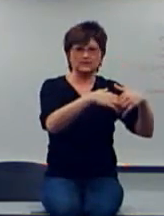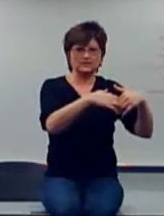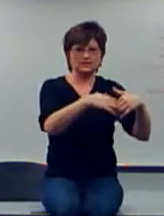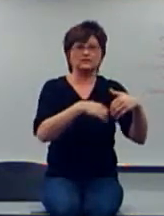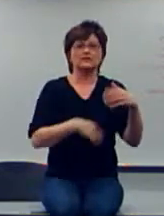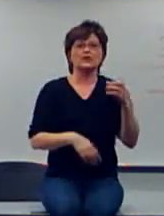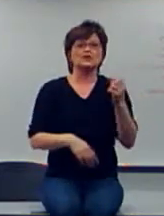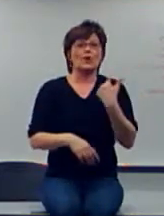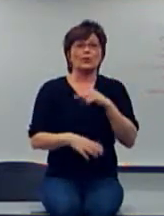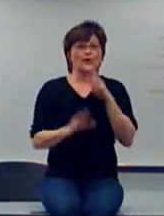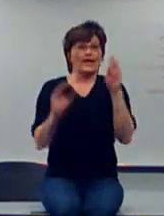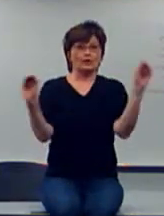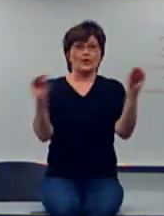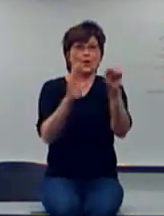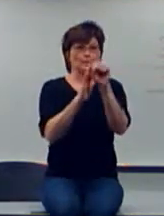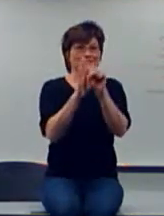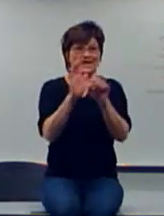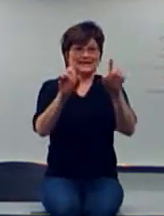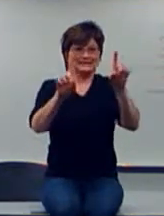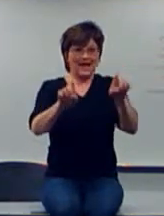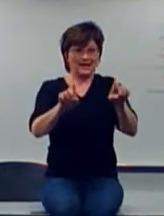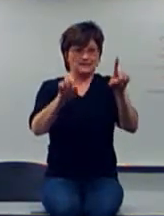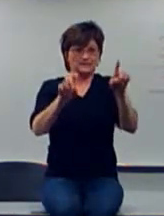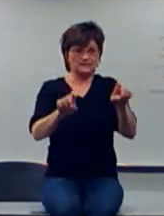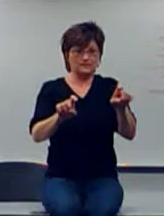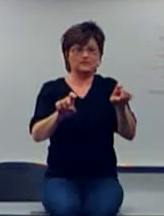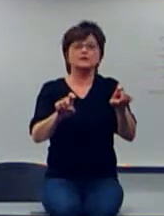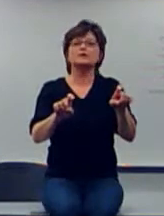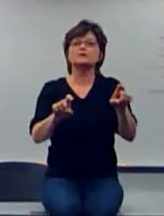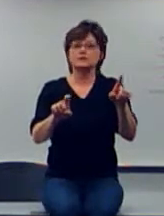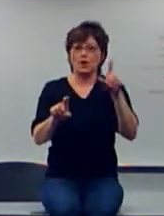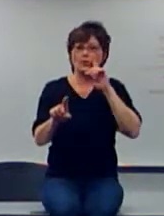And that didn't work out. So we didn't have any state exam.